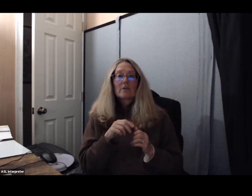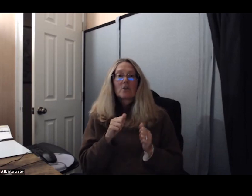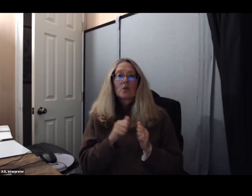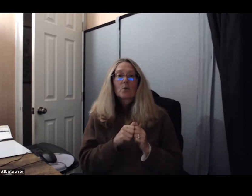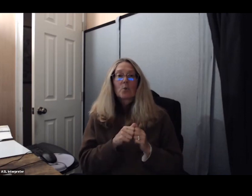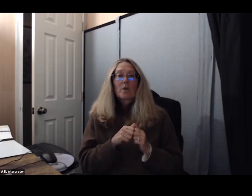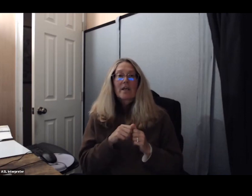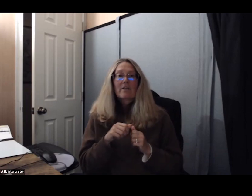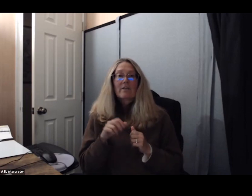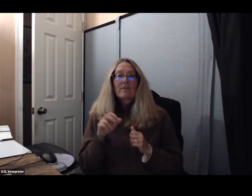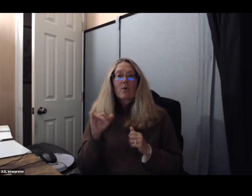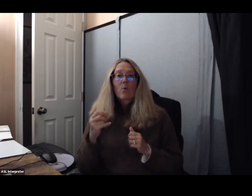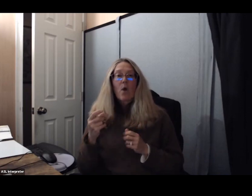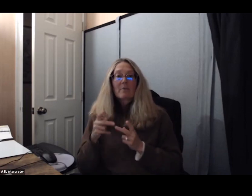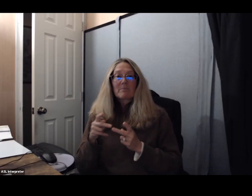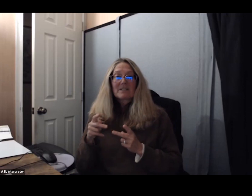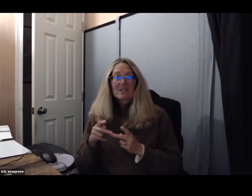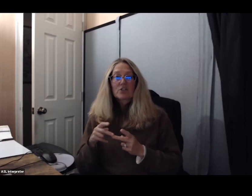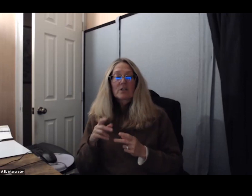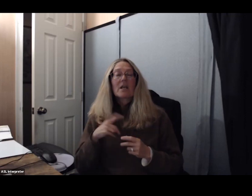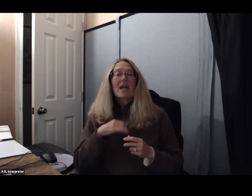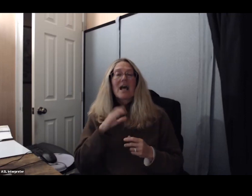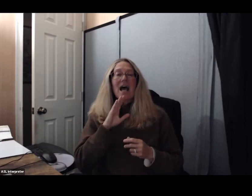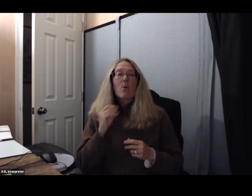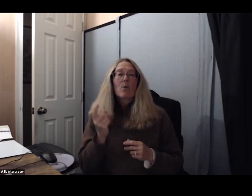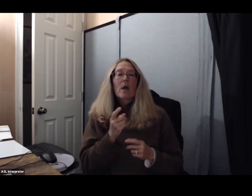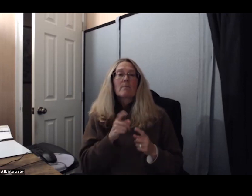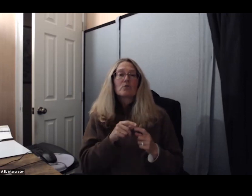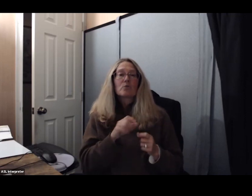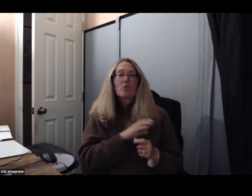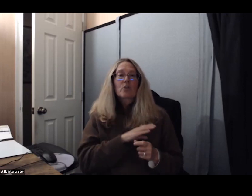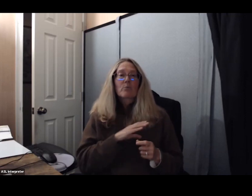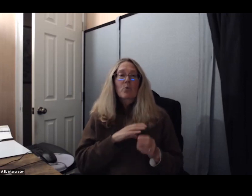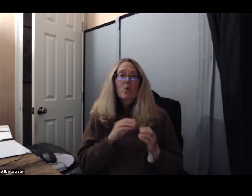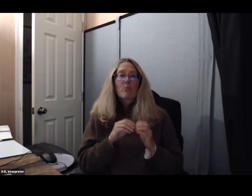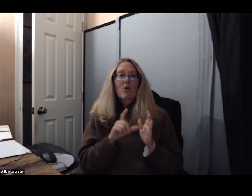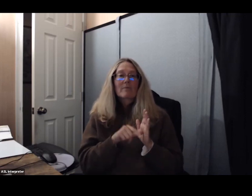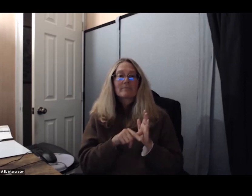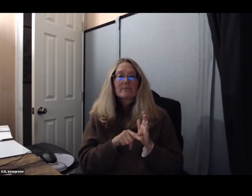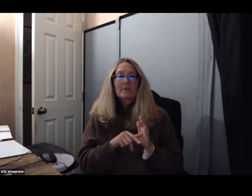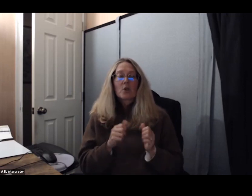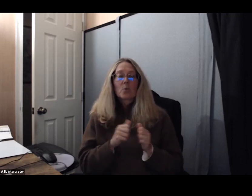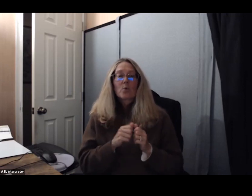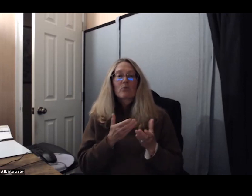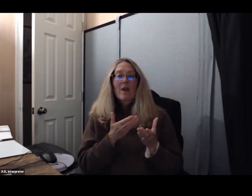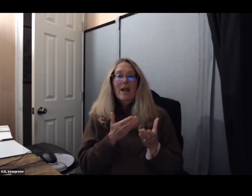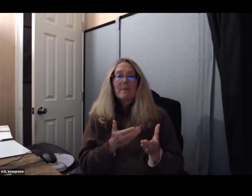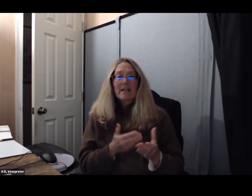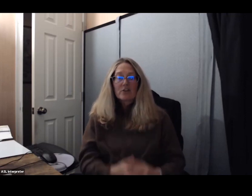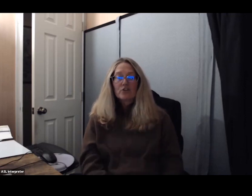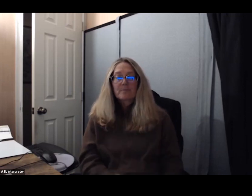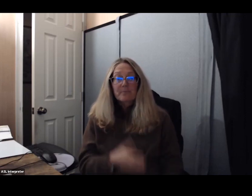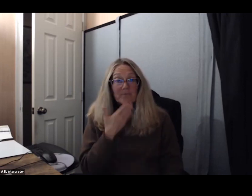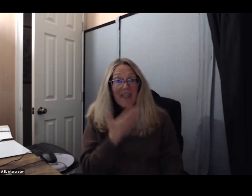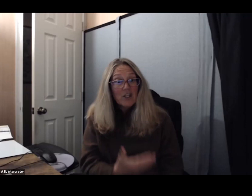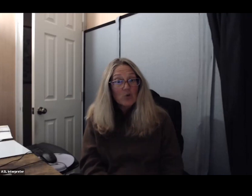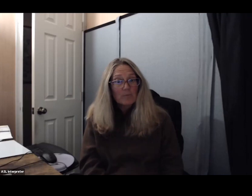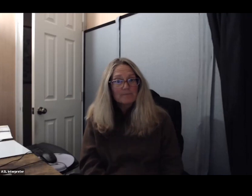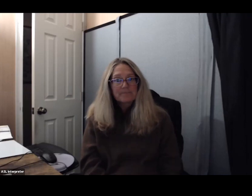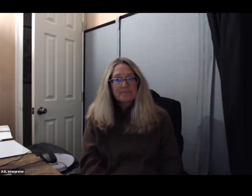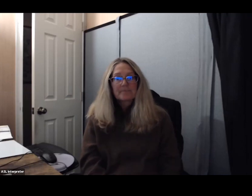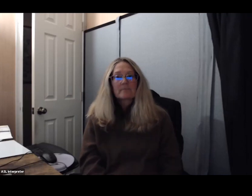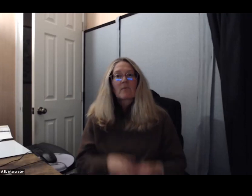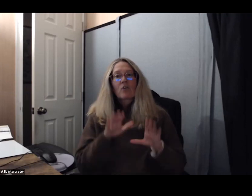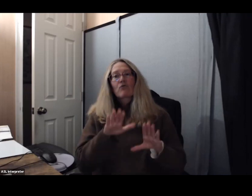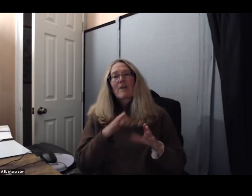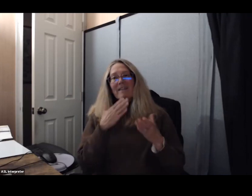position. So yeah, I'll come back to the board on this recommendation. Thank you. Okay, great.